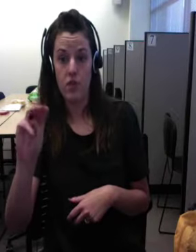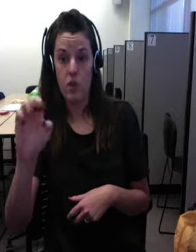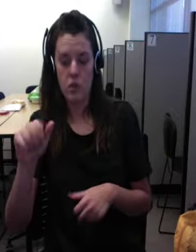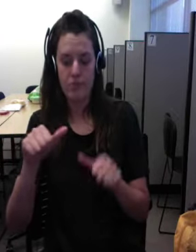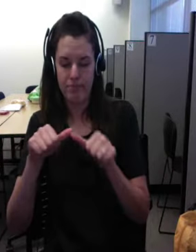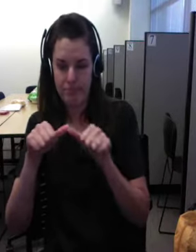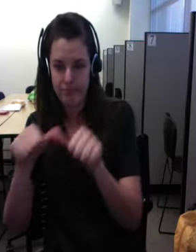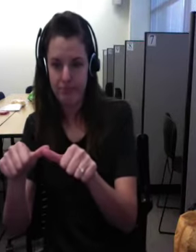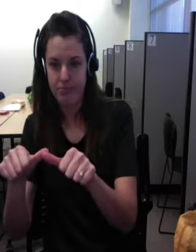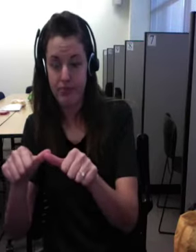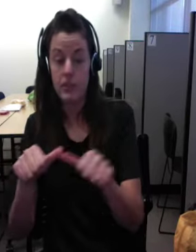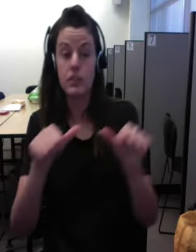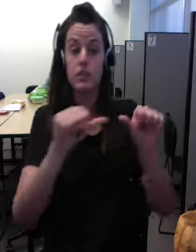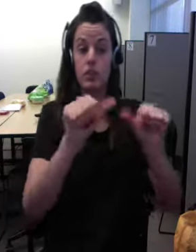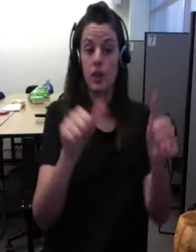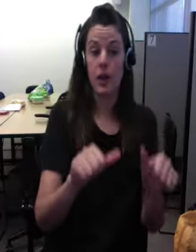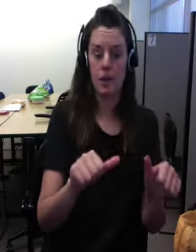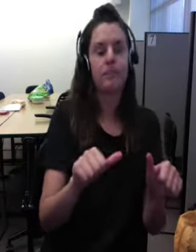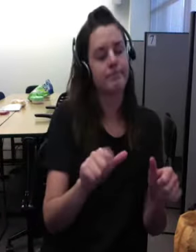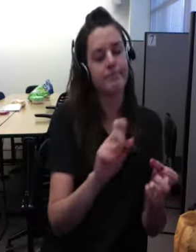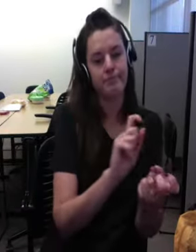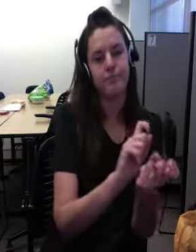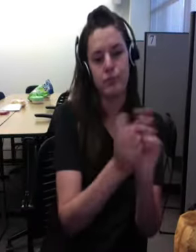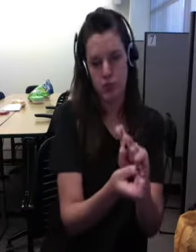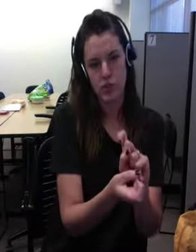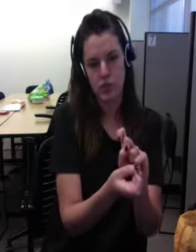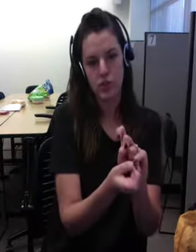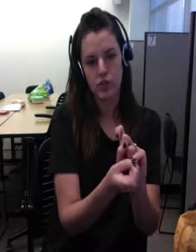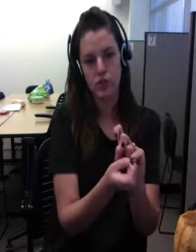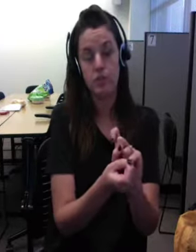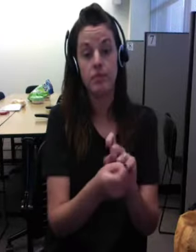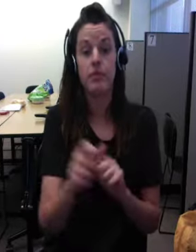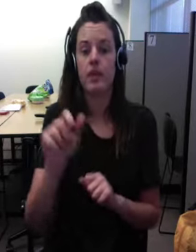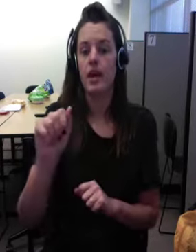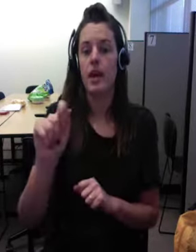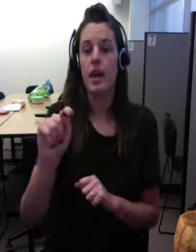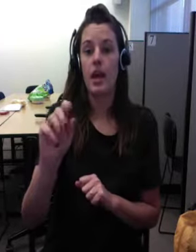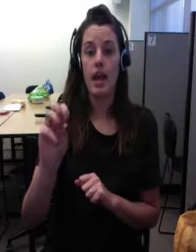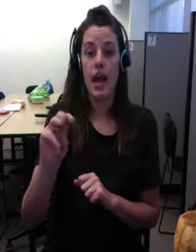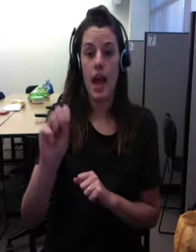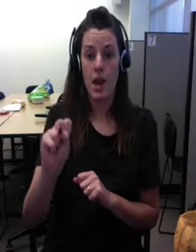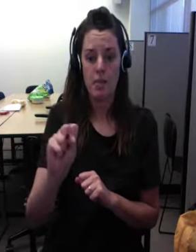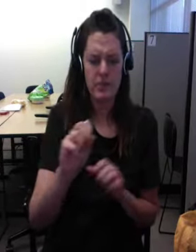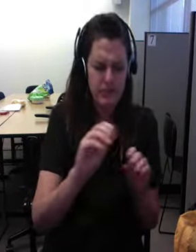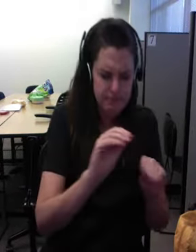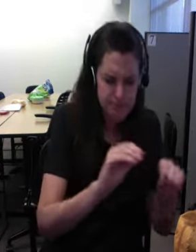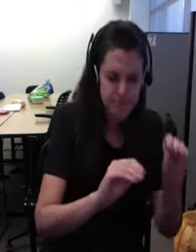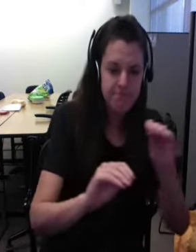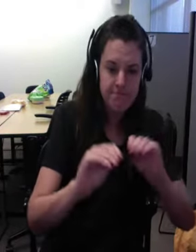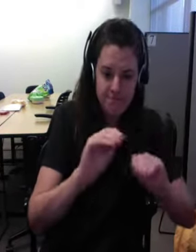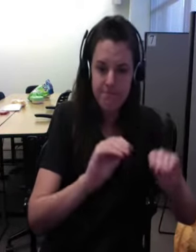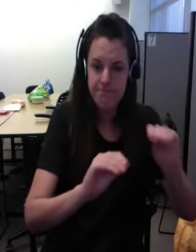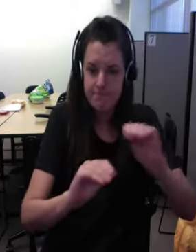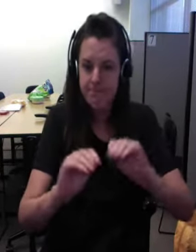shape. The atoms in liquid are still close together, but unlike the atoms in a solid, they can move